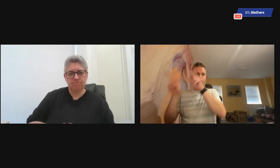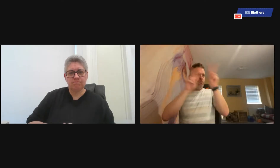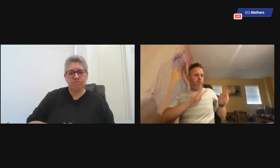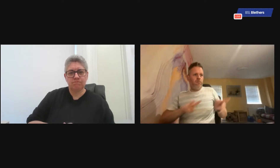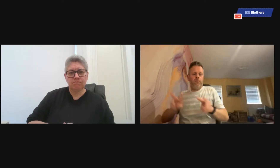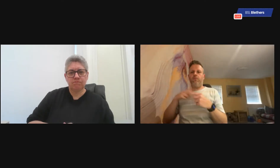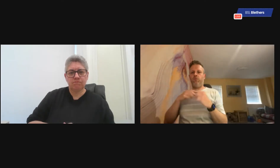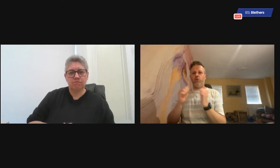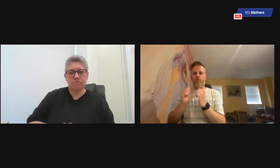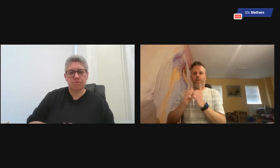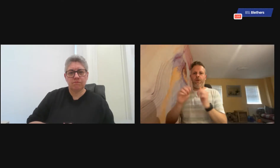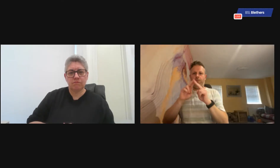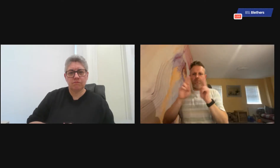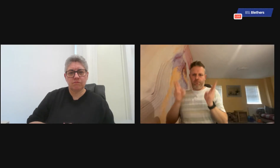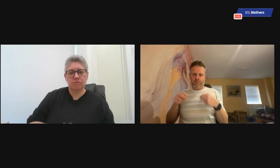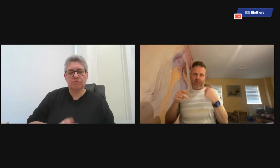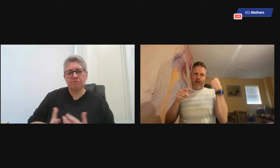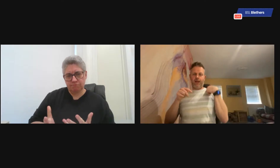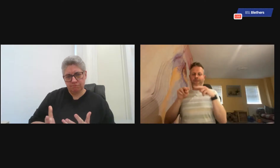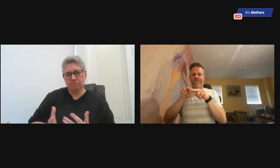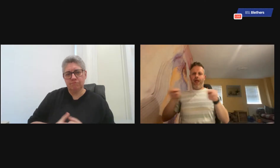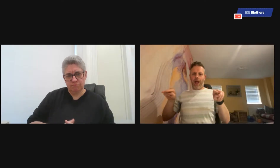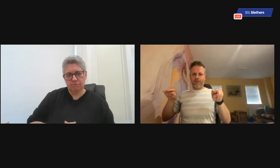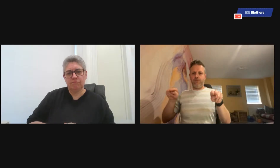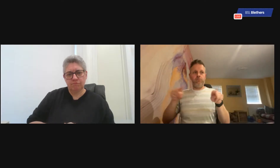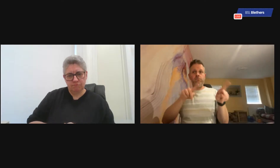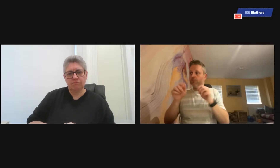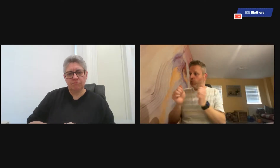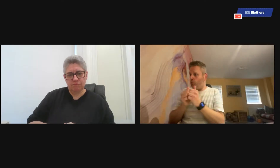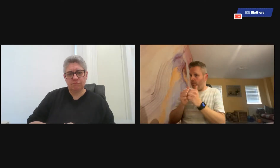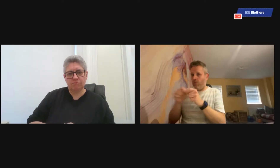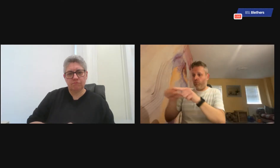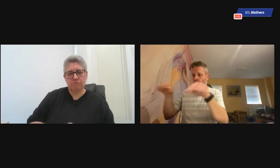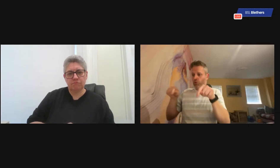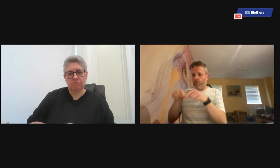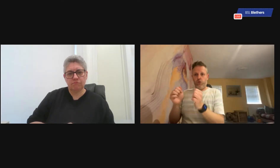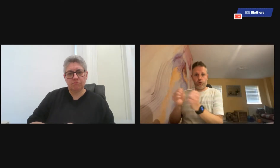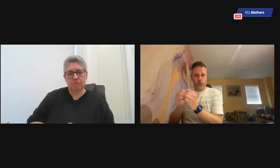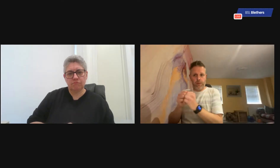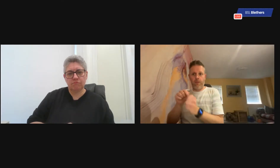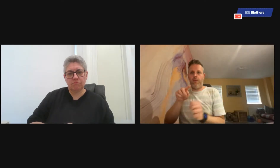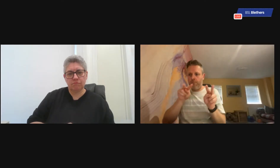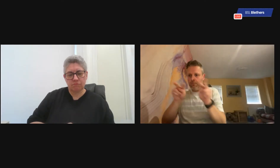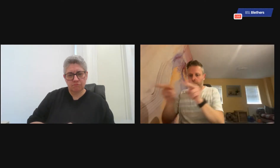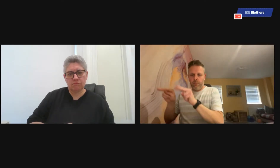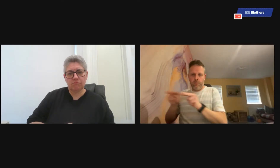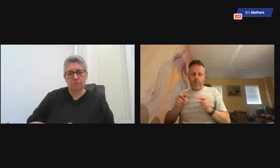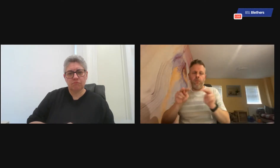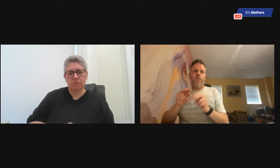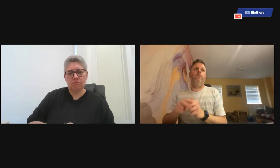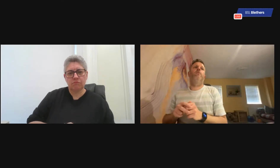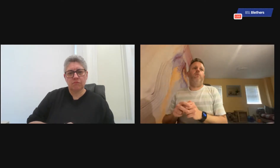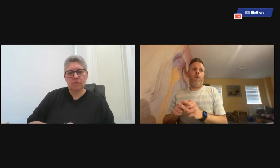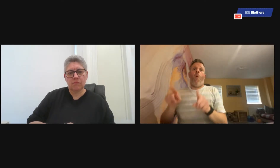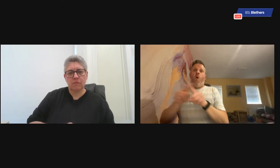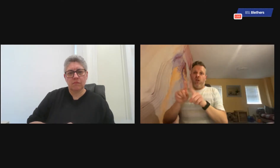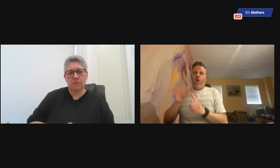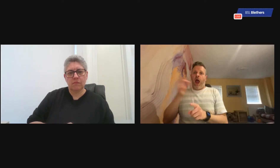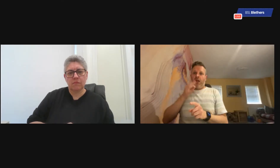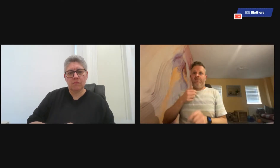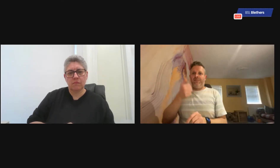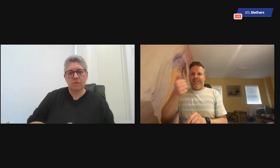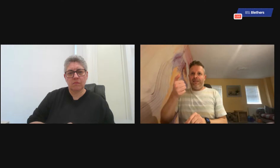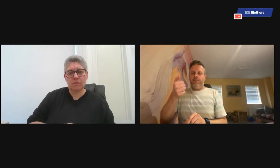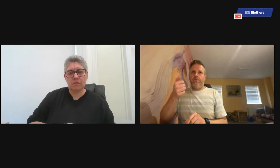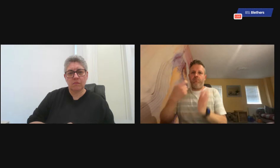times. They would visit my house. They made sure that my home was suitable. I live in a flat, so made sure that there